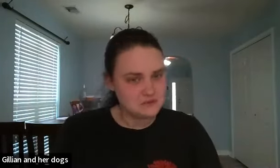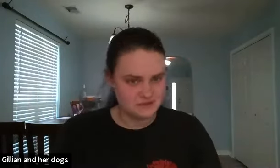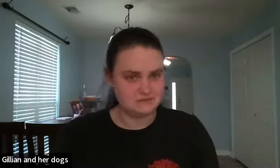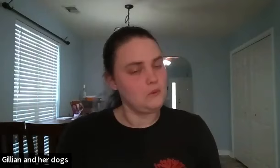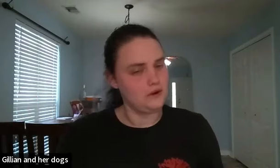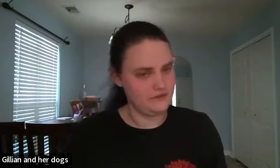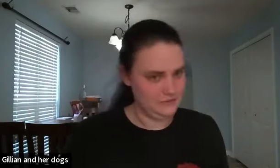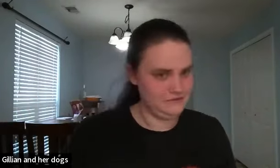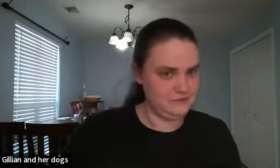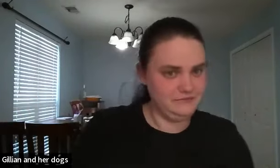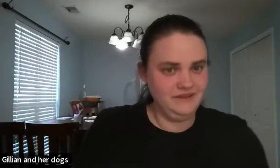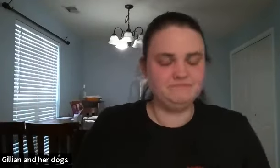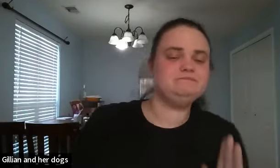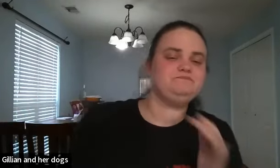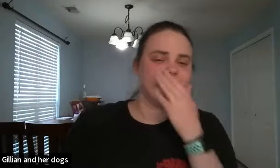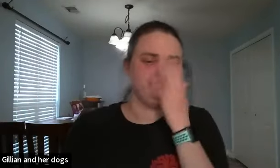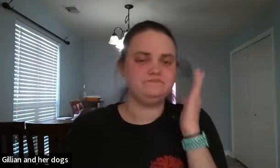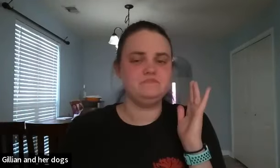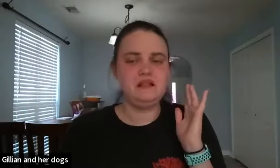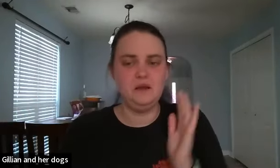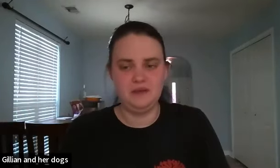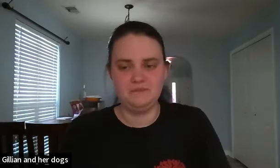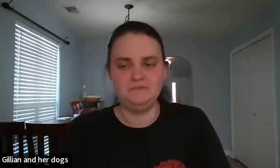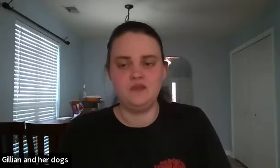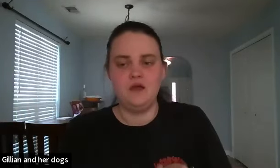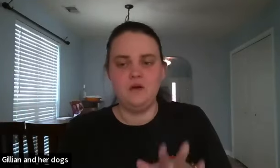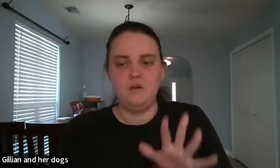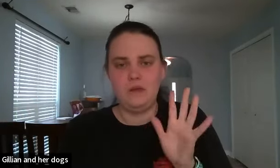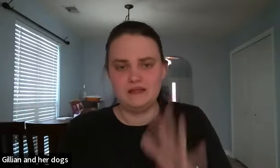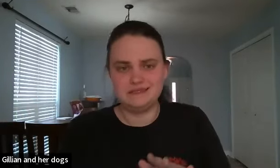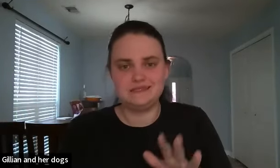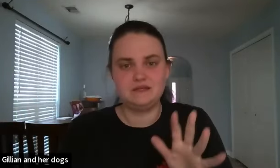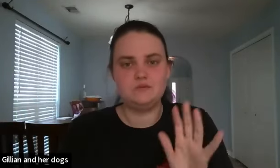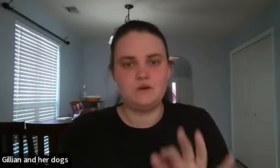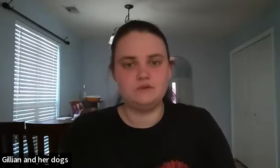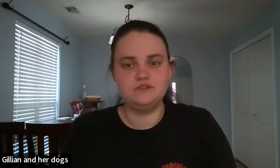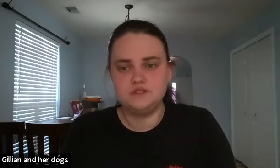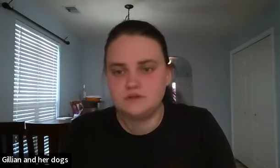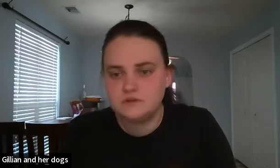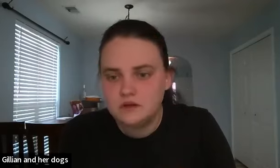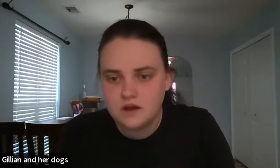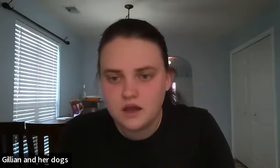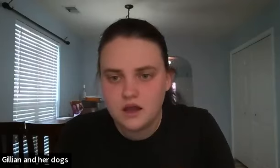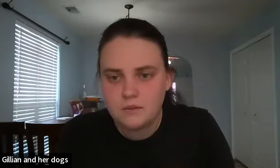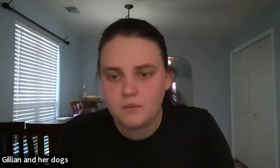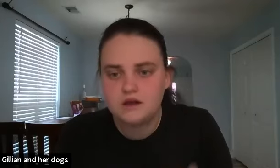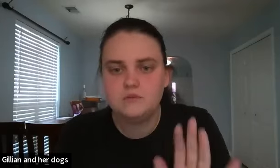always work out that way for me. Okay. Let's see what we'll do. Why don't